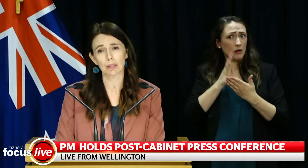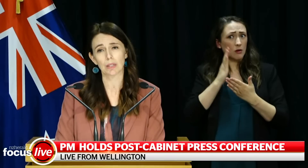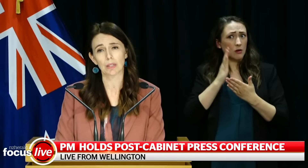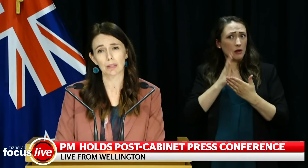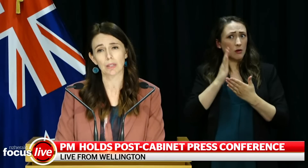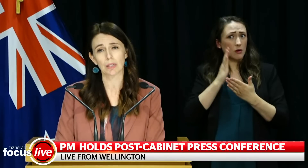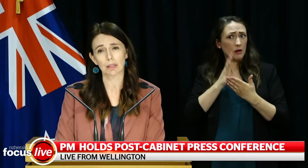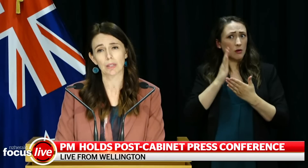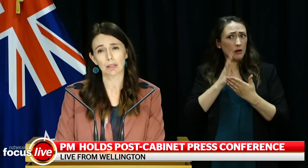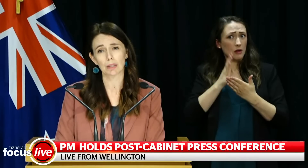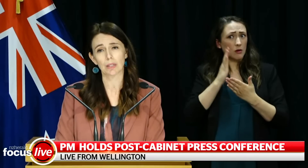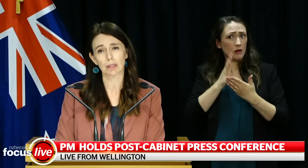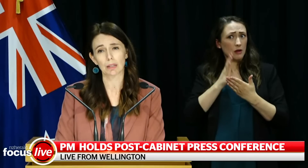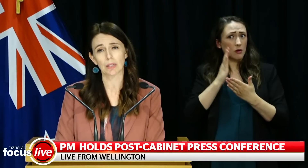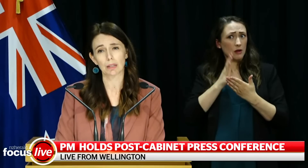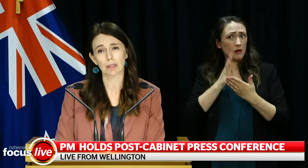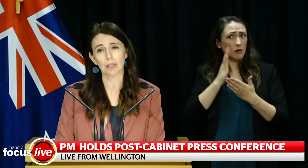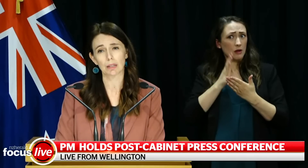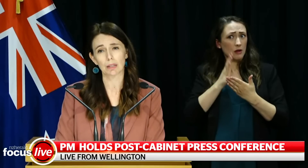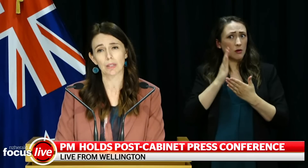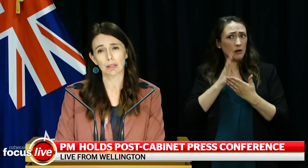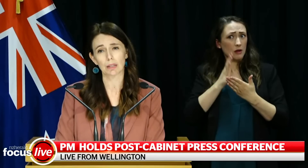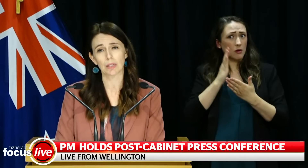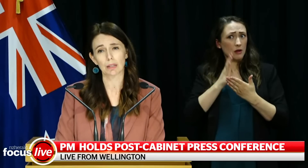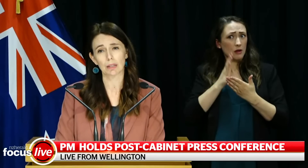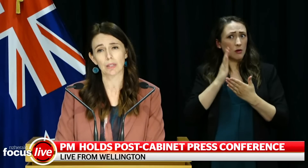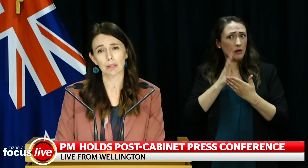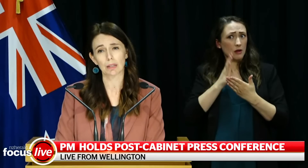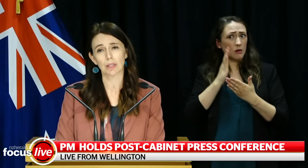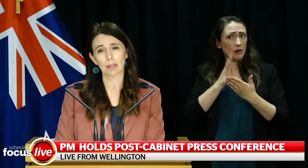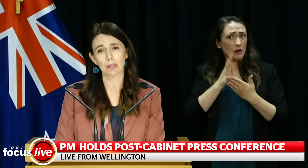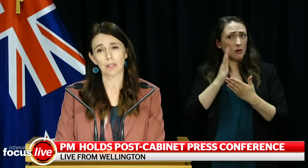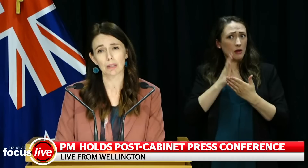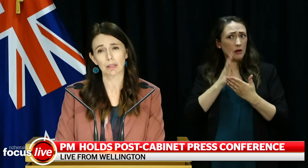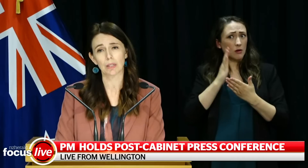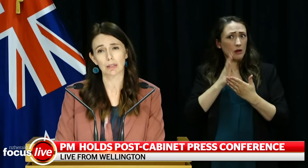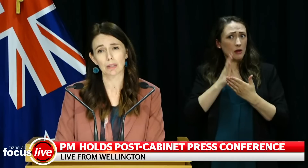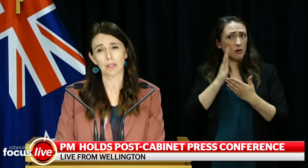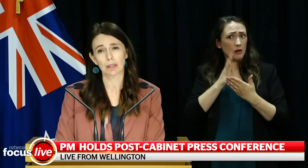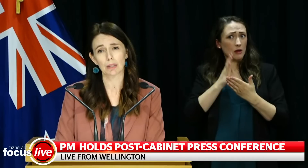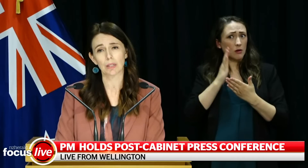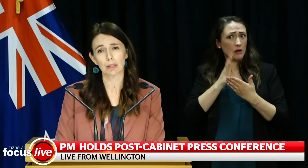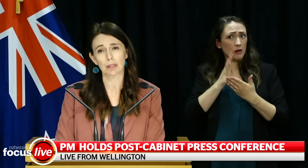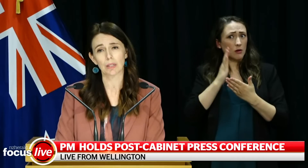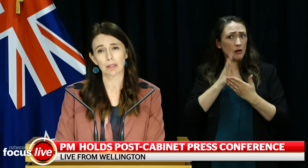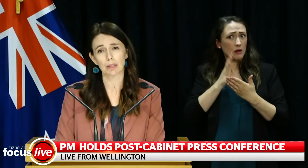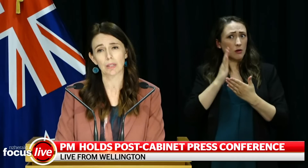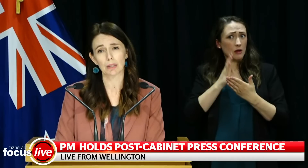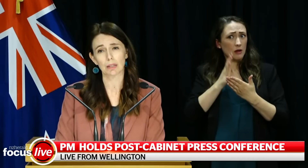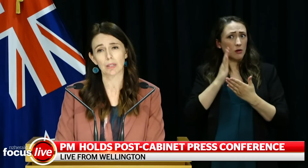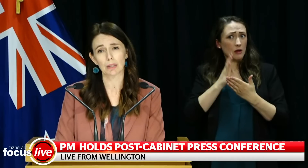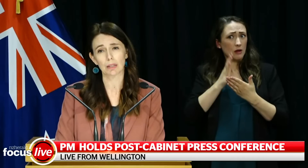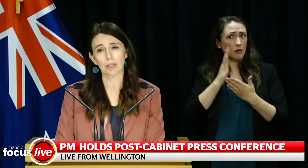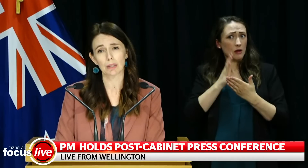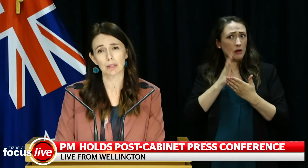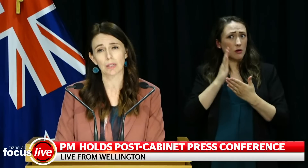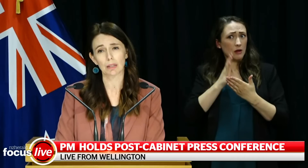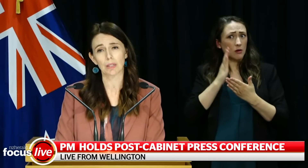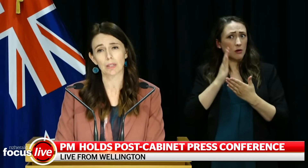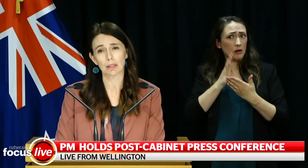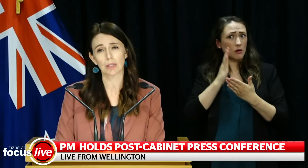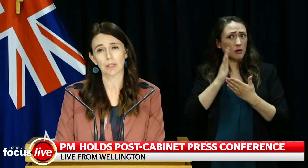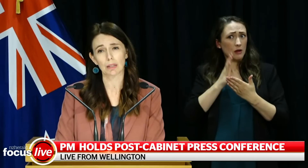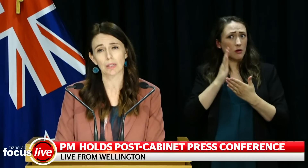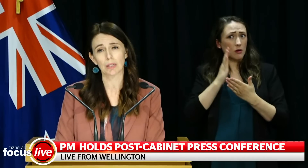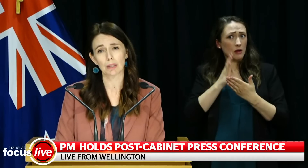If the Chinese ambassador has described the report as being full of lies with zero evidence to back them up, do you share that view? Do you